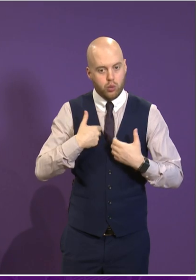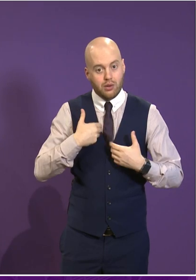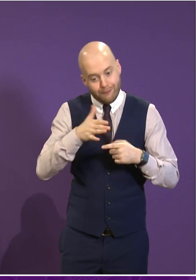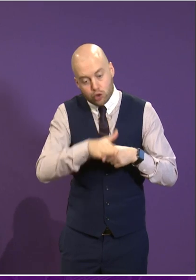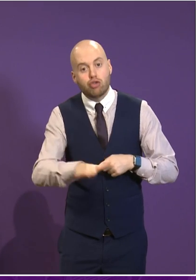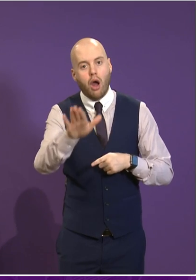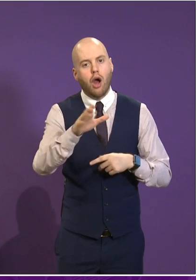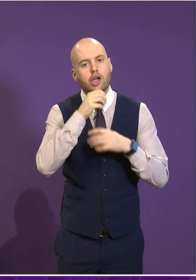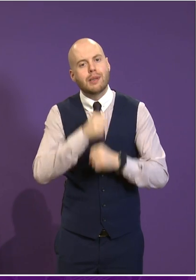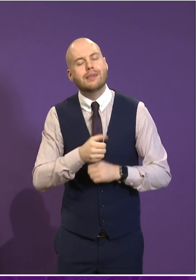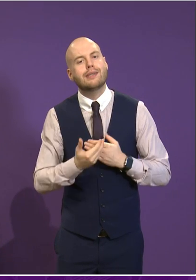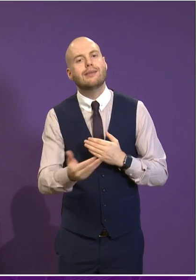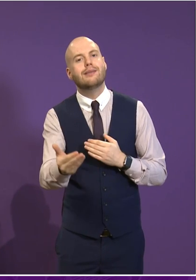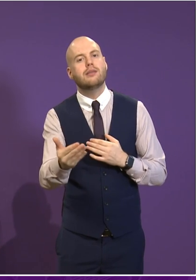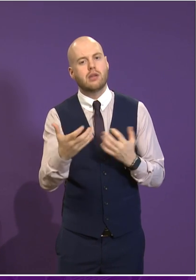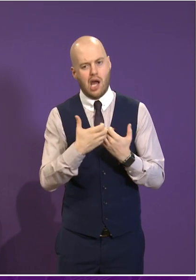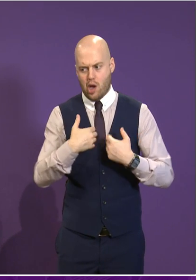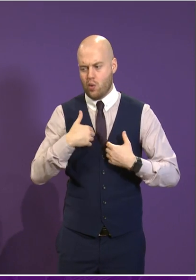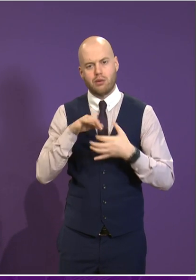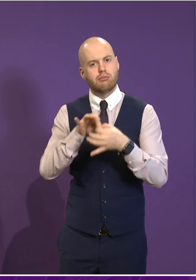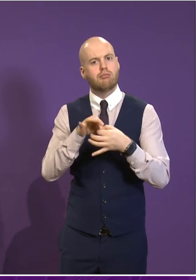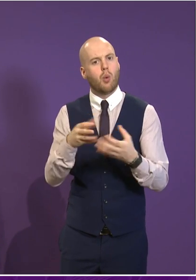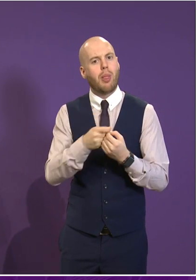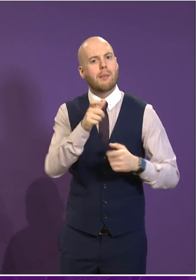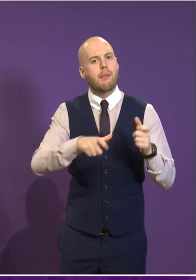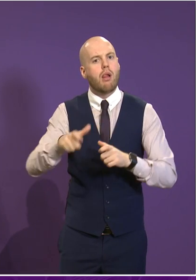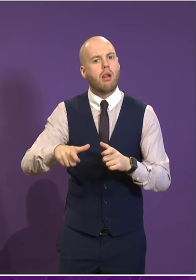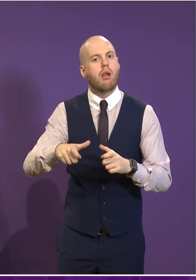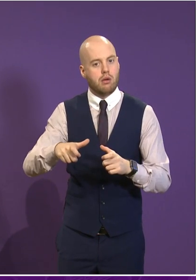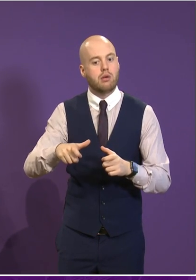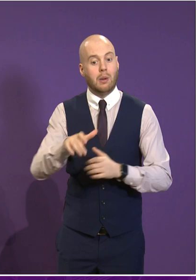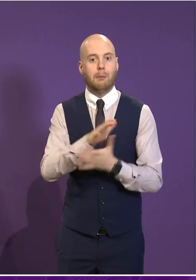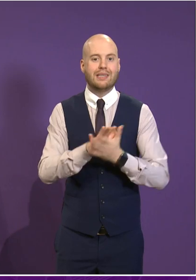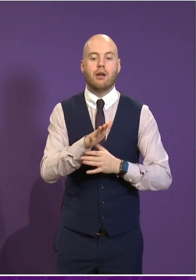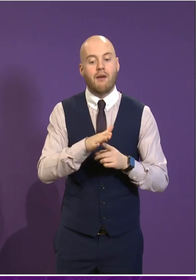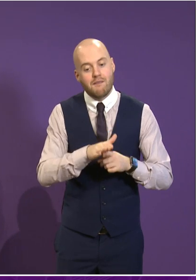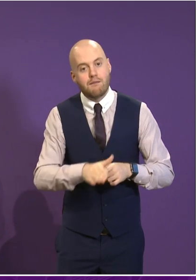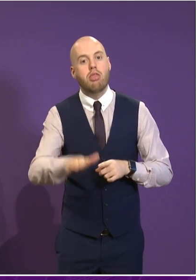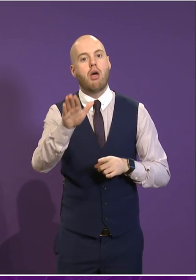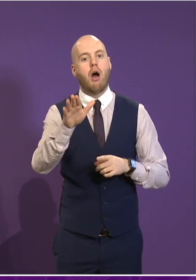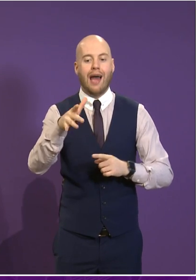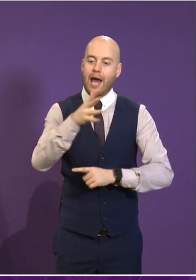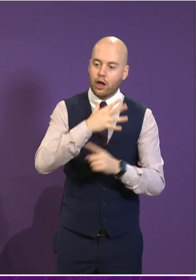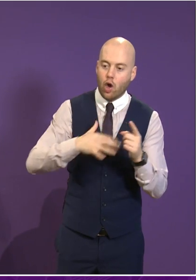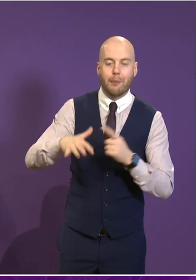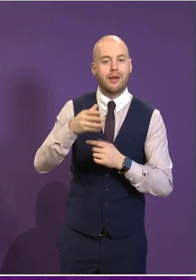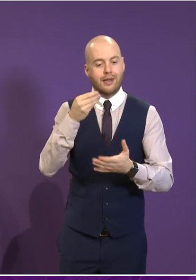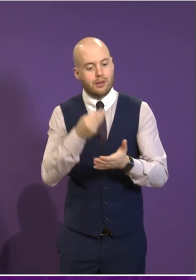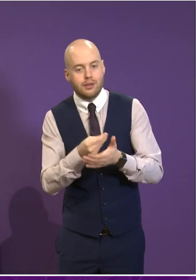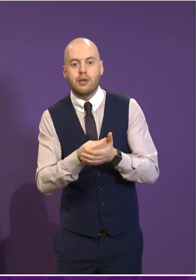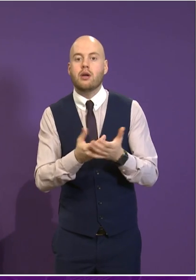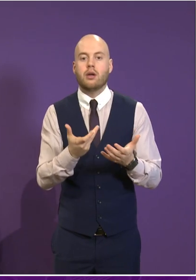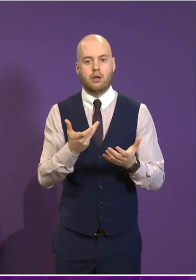commitments, about how we engage with people, about how we can embed further economic, social and cultural rights. You know, and some of